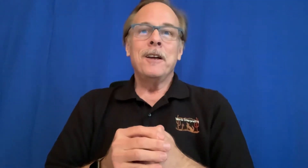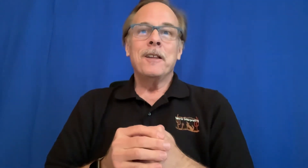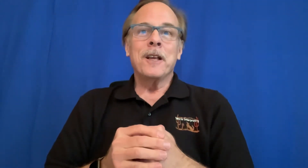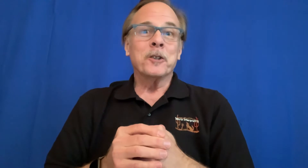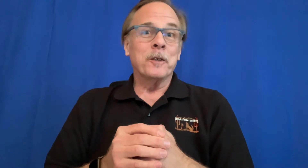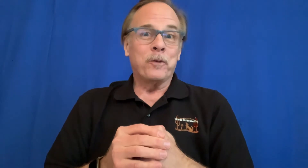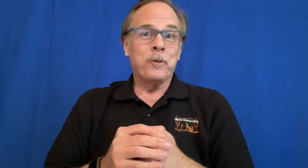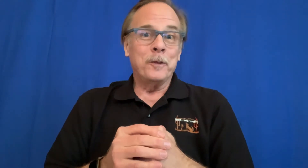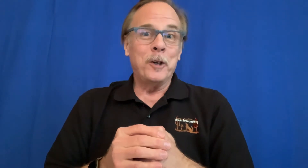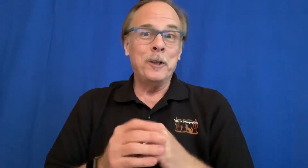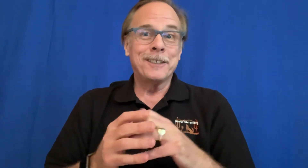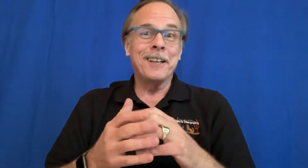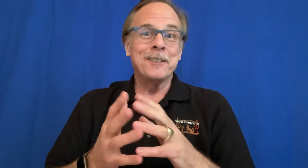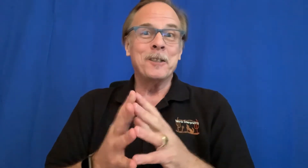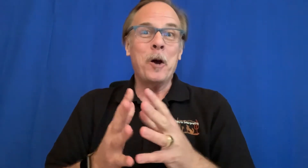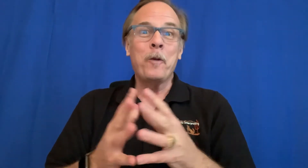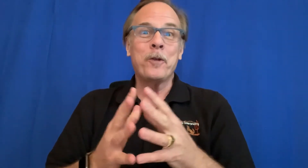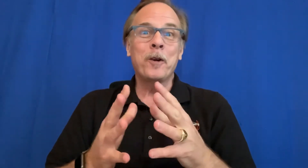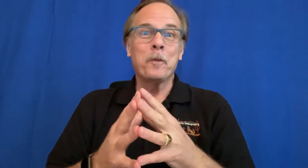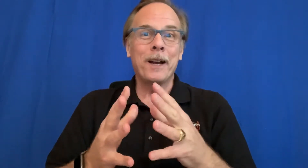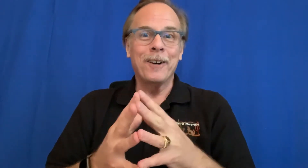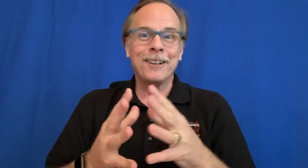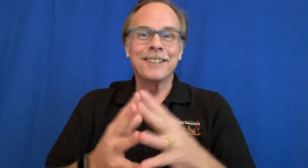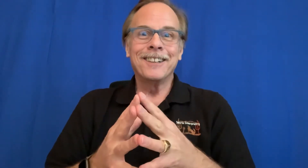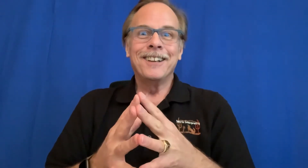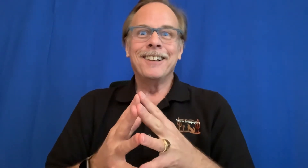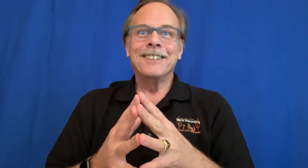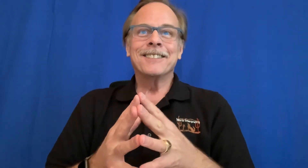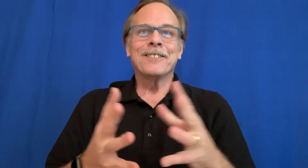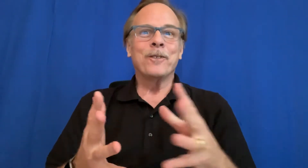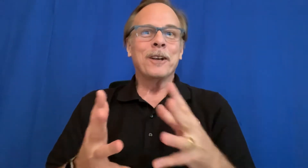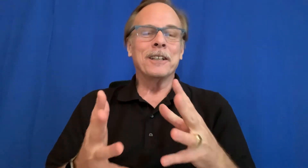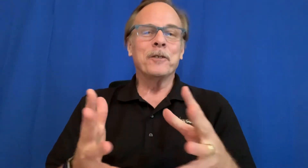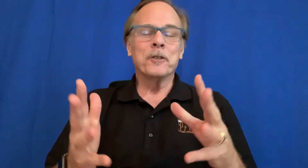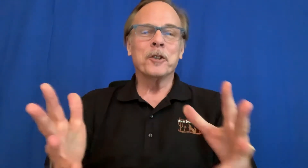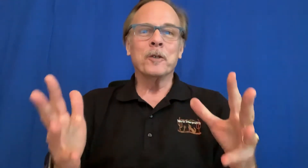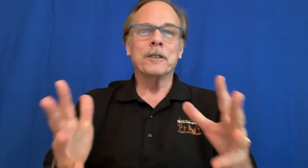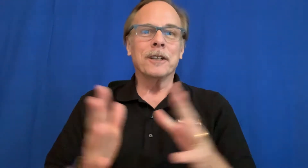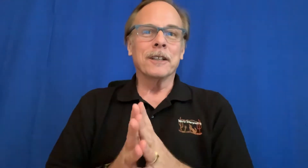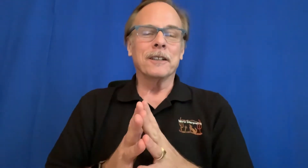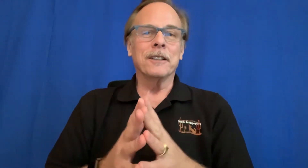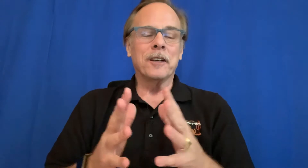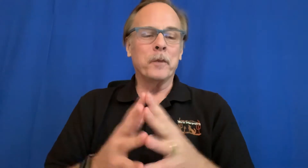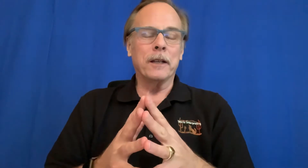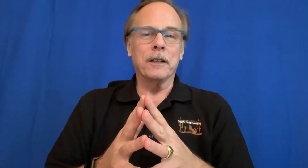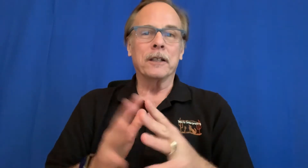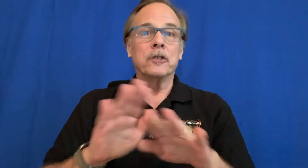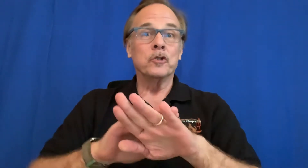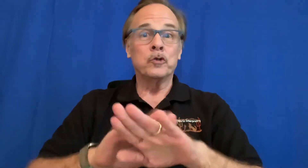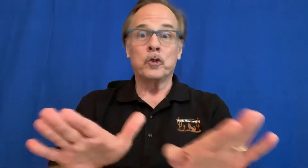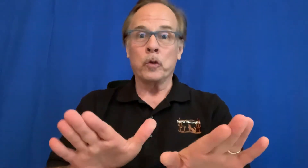That's a good sign to know if you're a parent. So you wanted to give your children like a command like, don't do